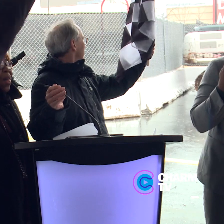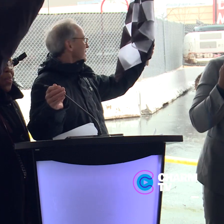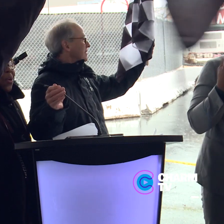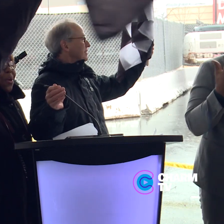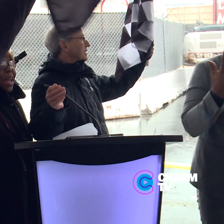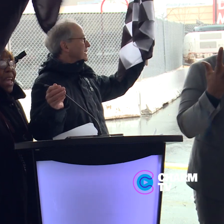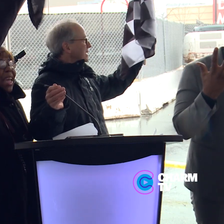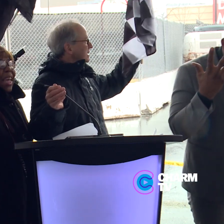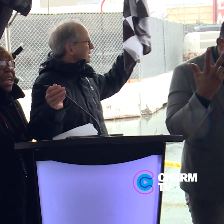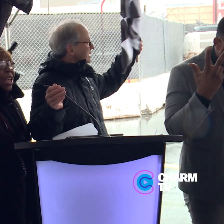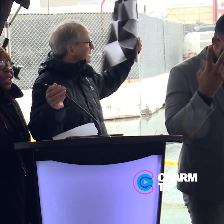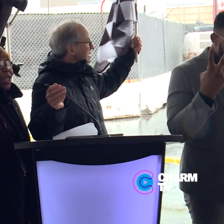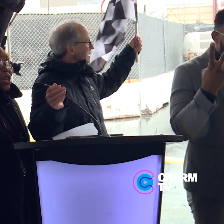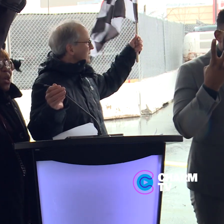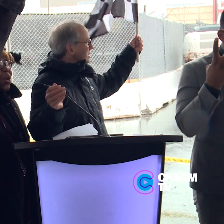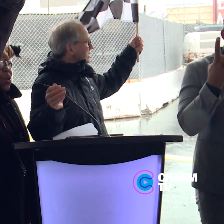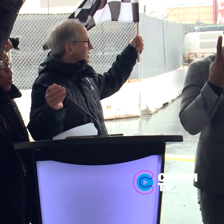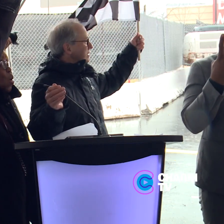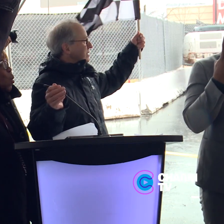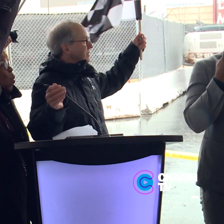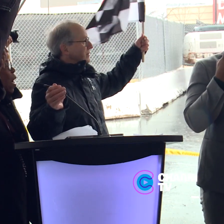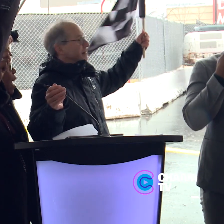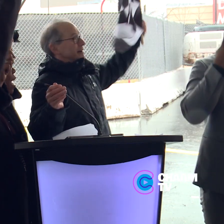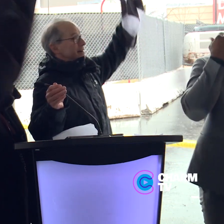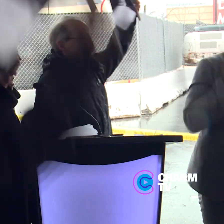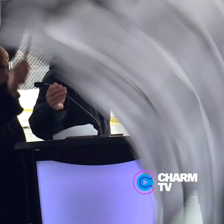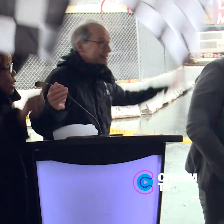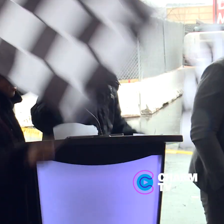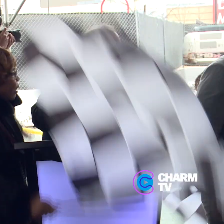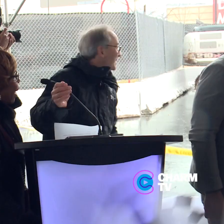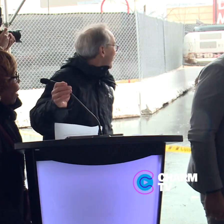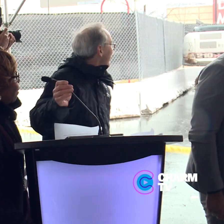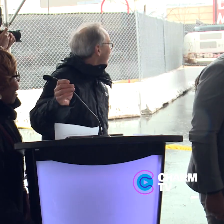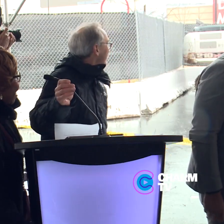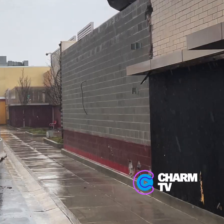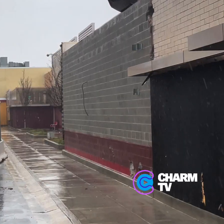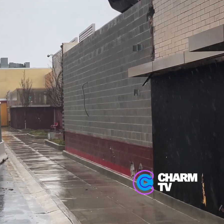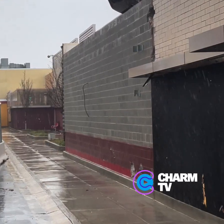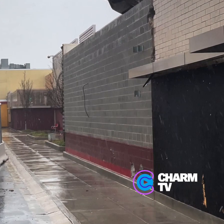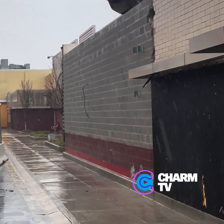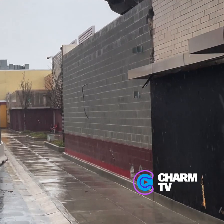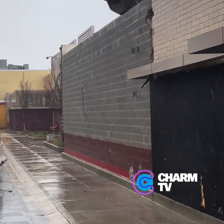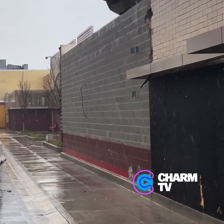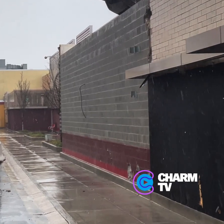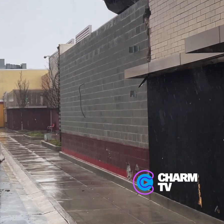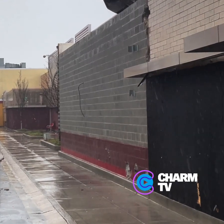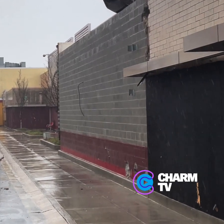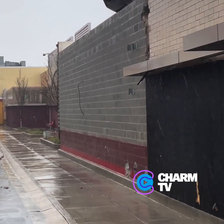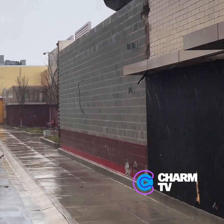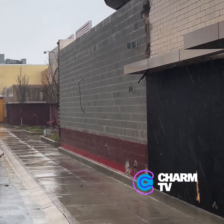4, 3, 2, 1. All right.